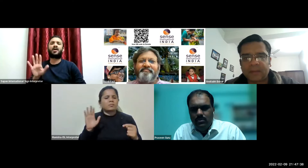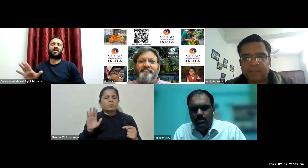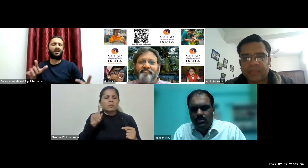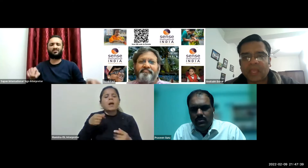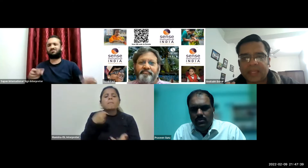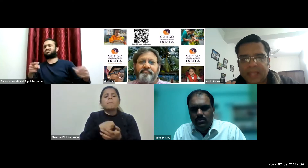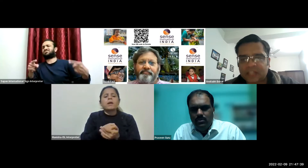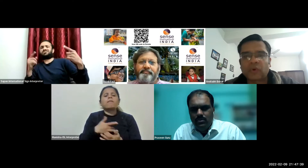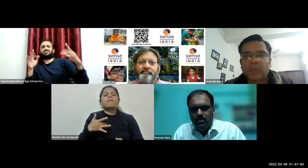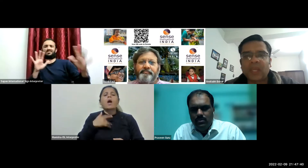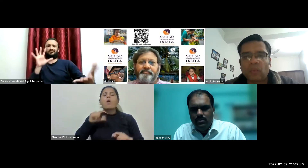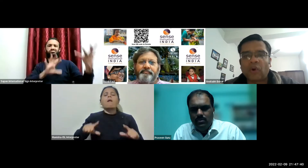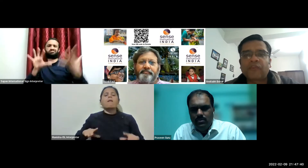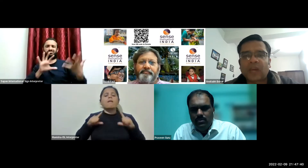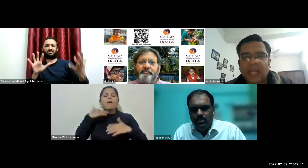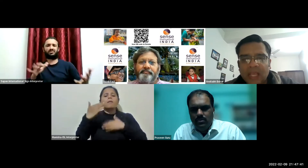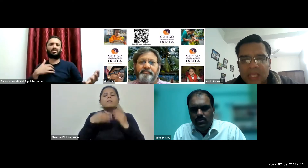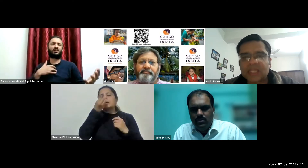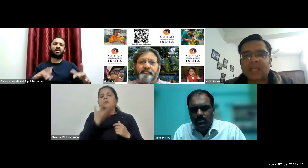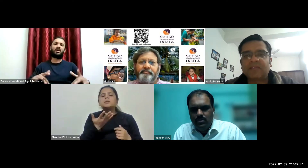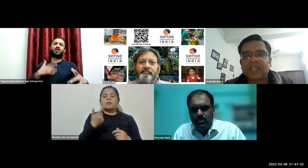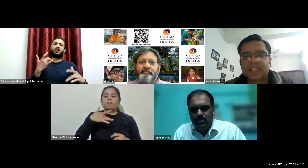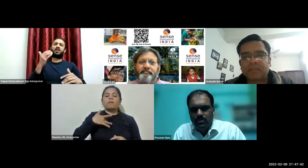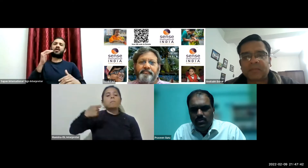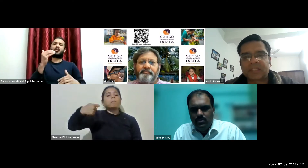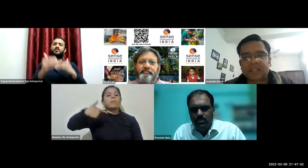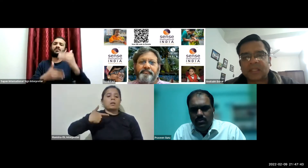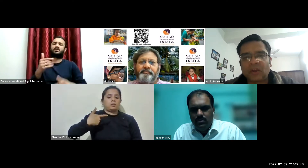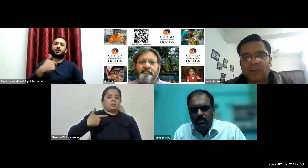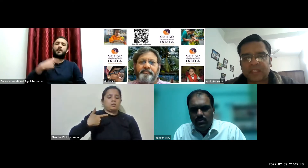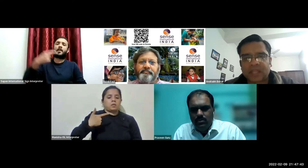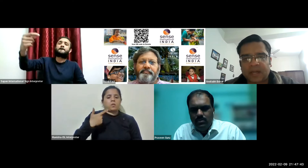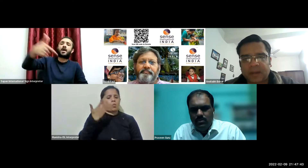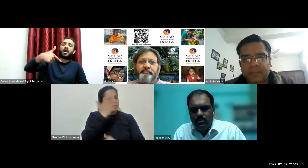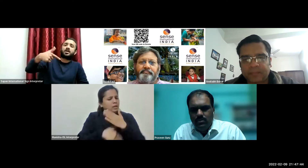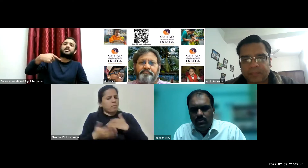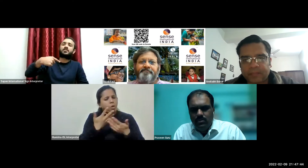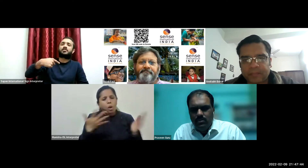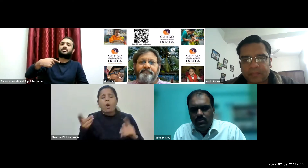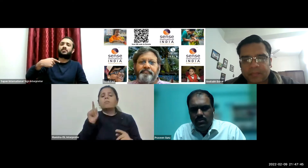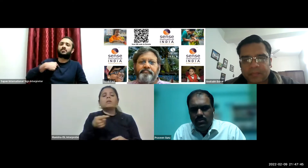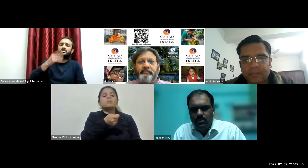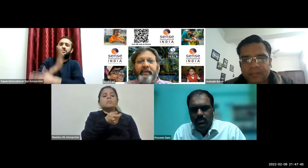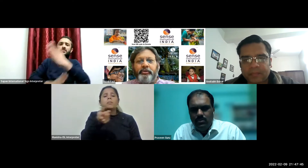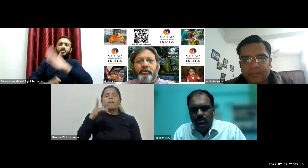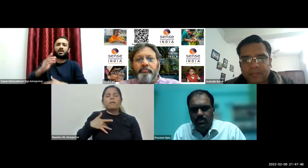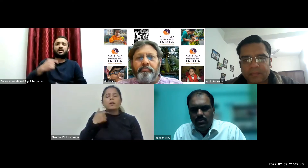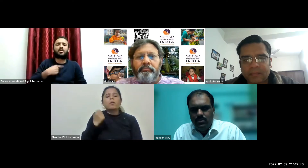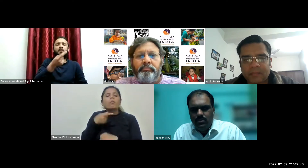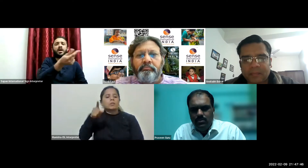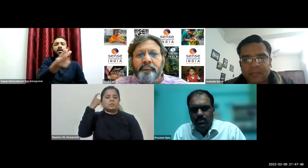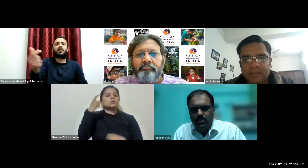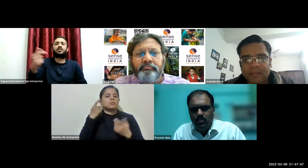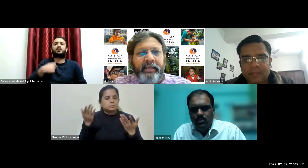of dignity. And that's what we want for each and every disabled person of this country. Thank